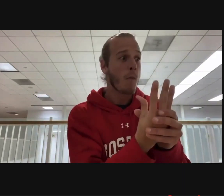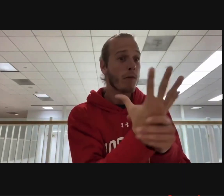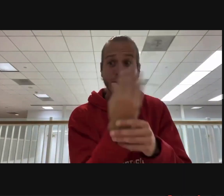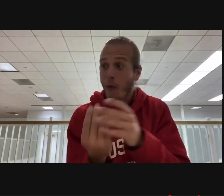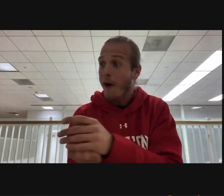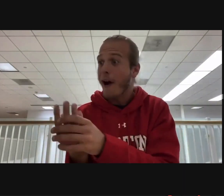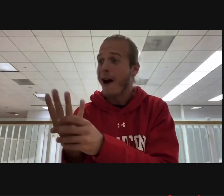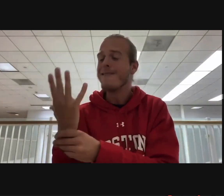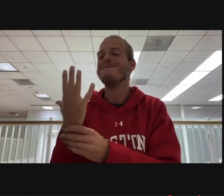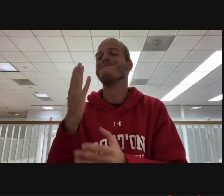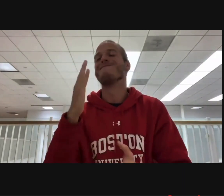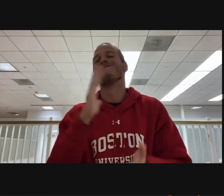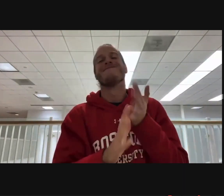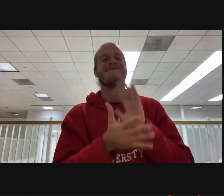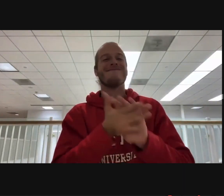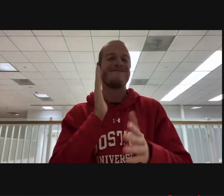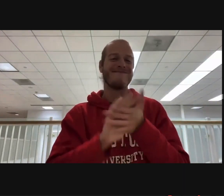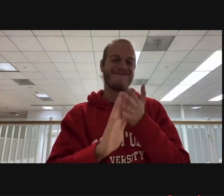to create a GMO crop.